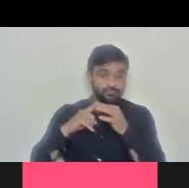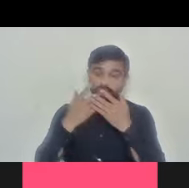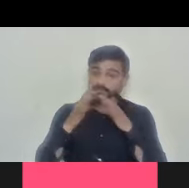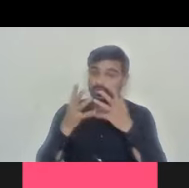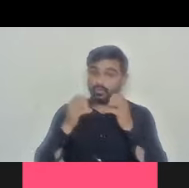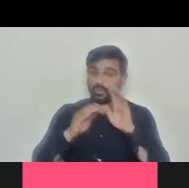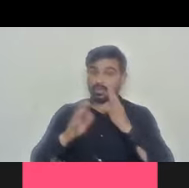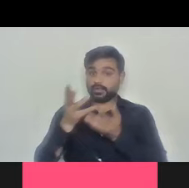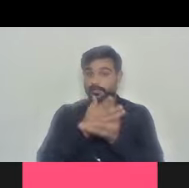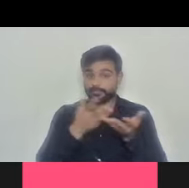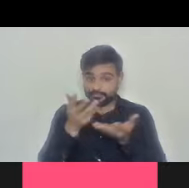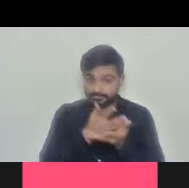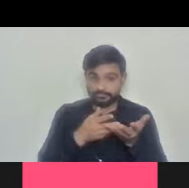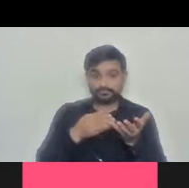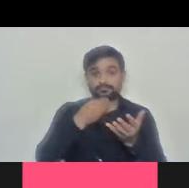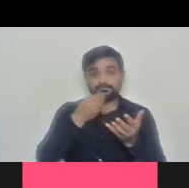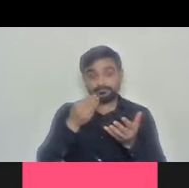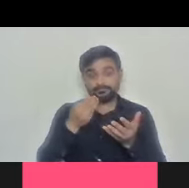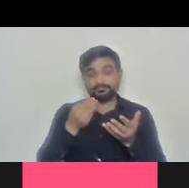want to discuss, please,